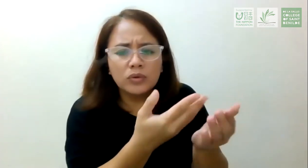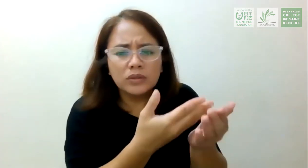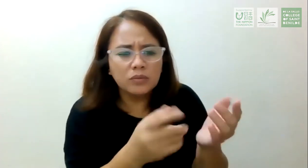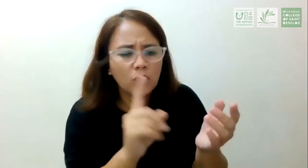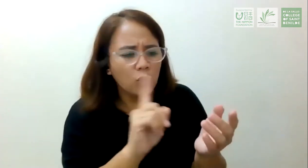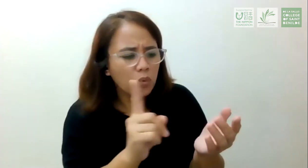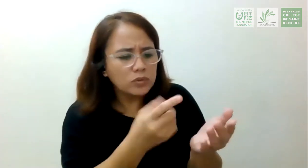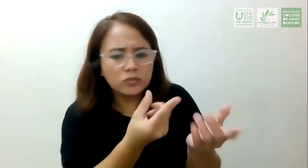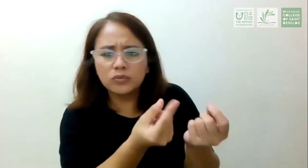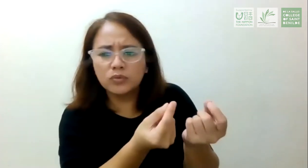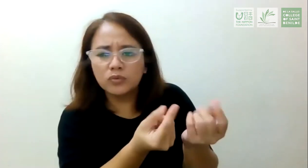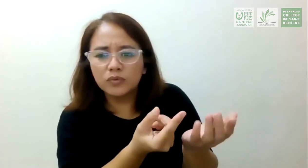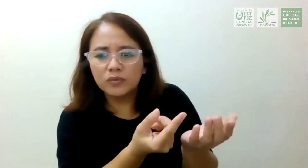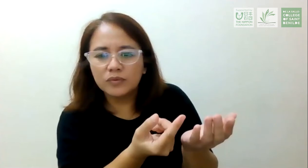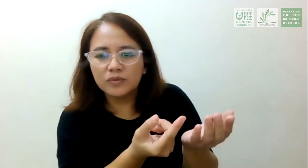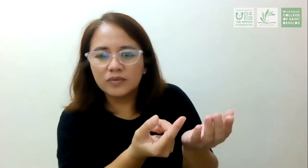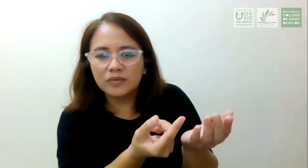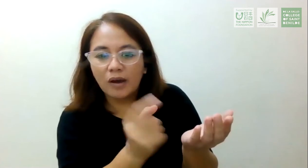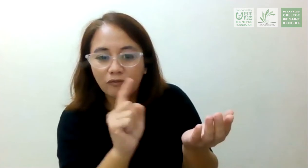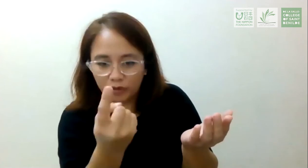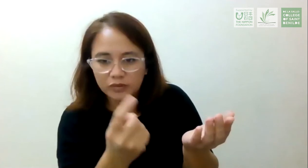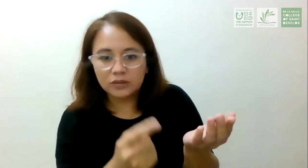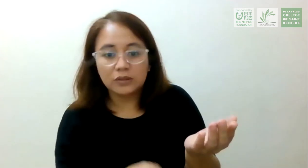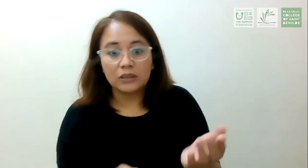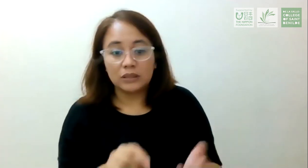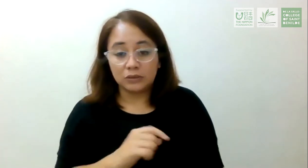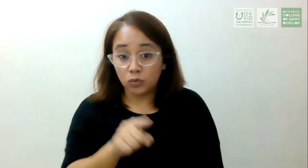So, do you like candy?